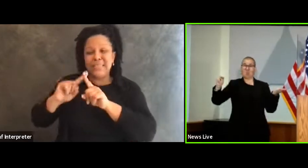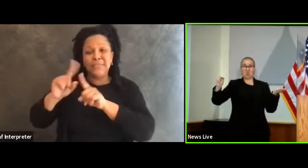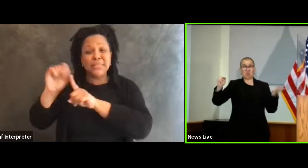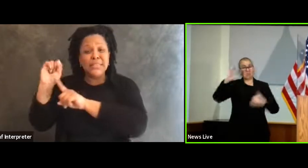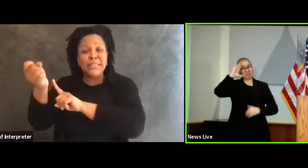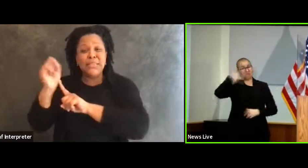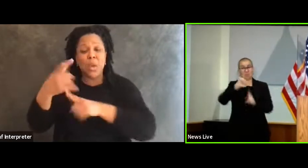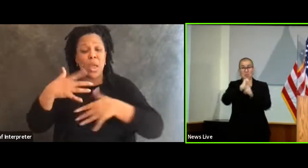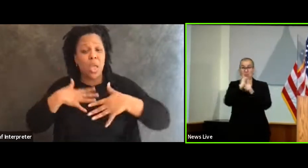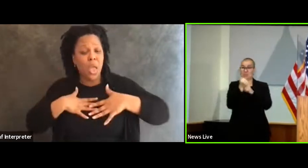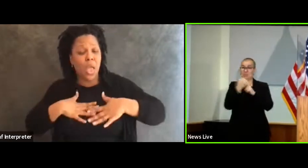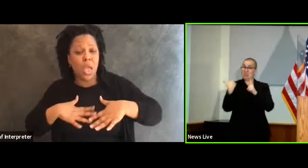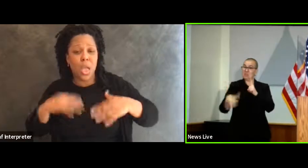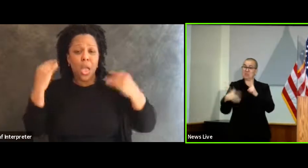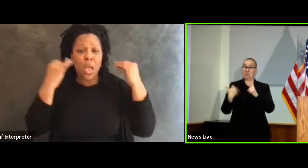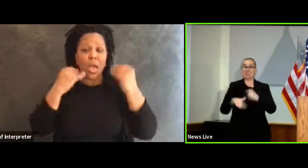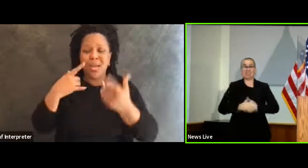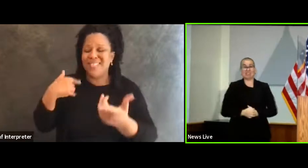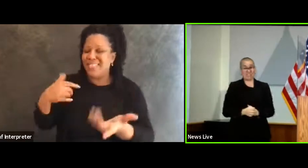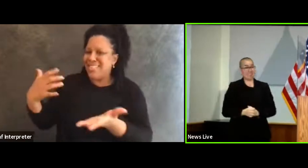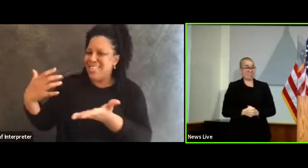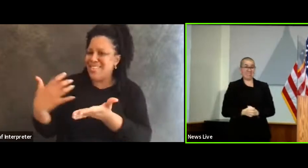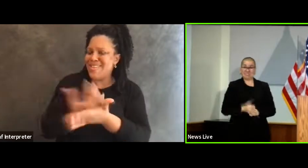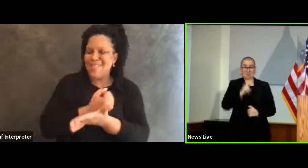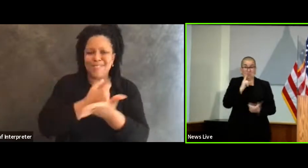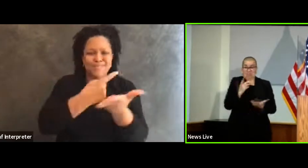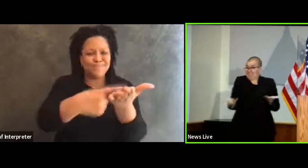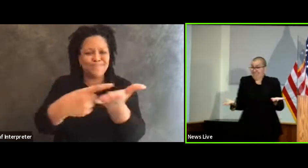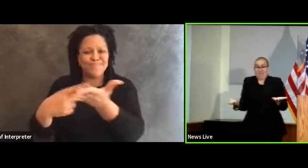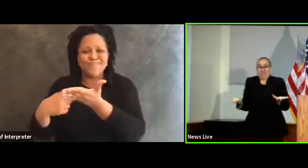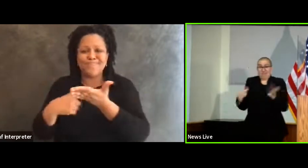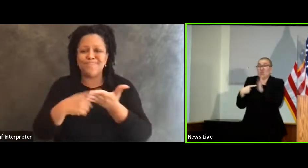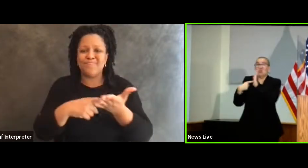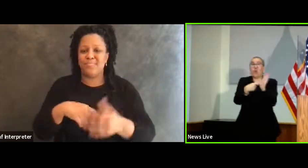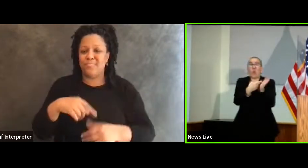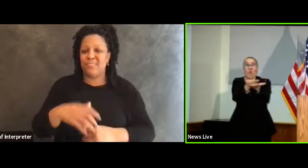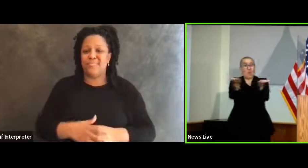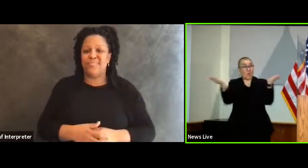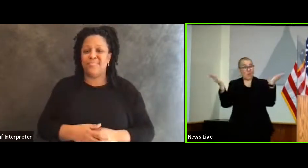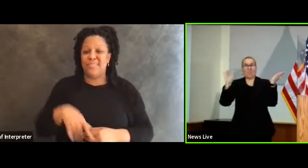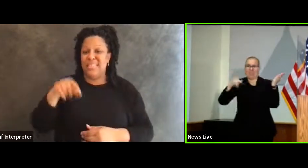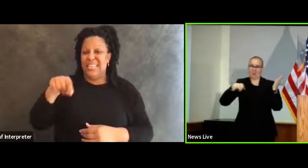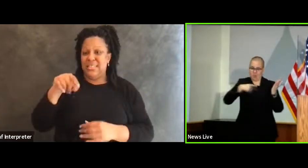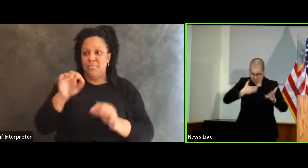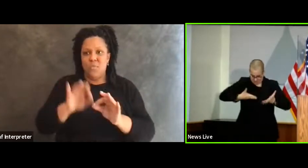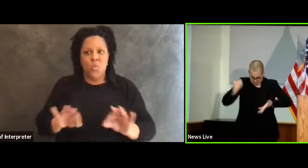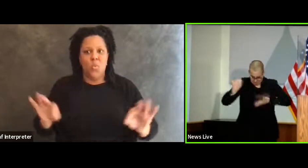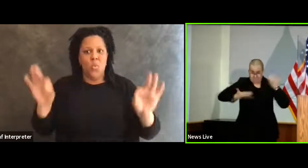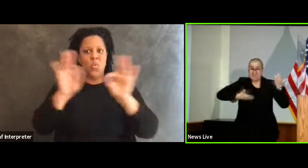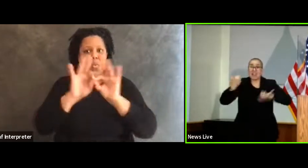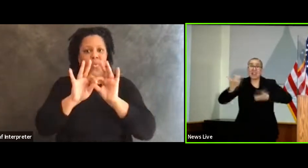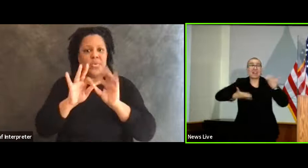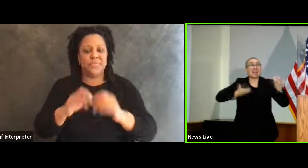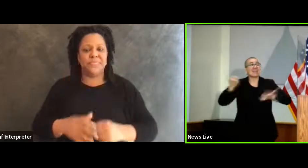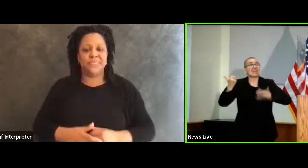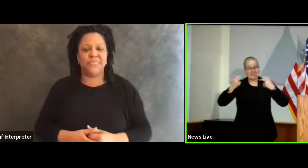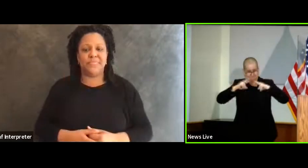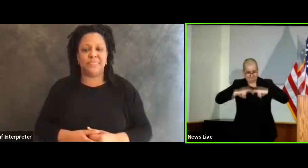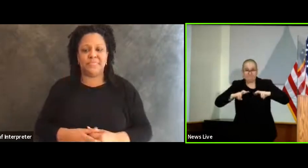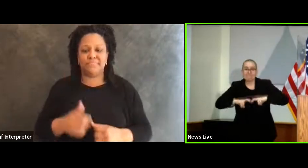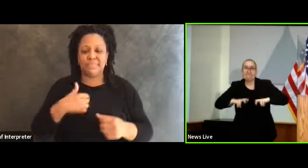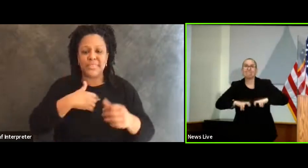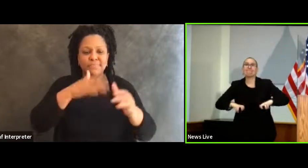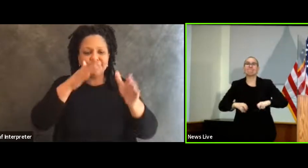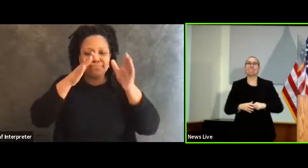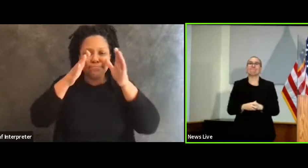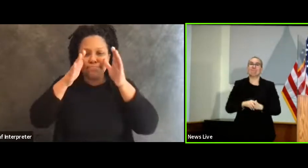truly this is truly an inflection point. I was thinking, listening to these reps, especially Senator Champion,